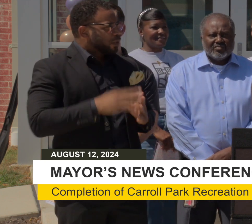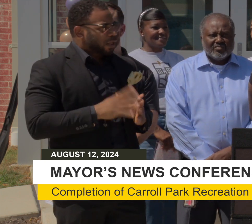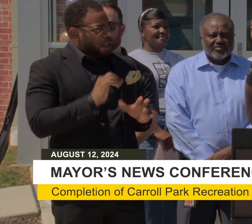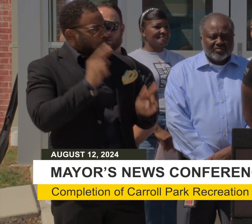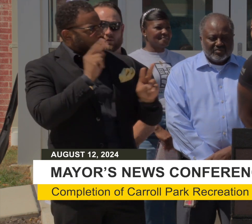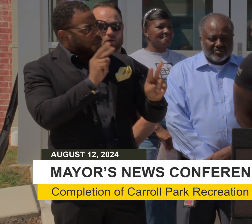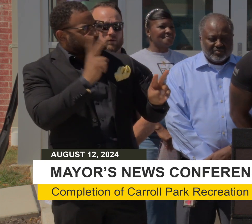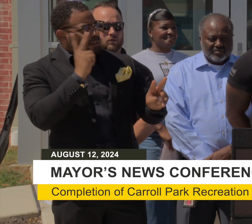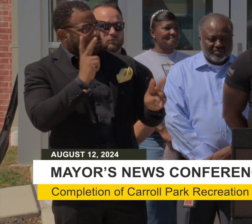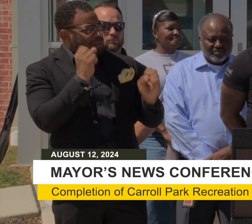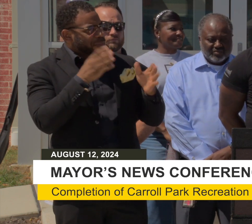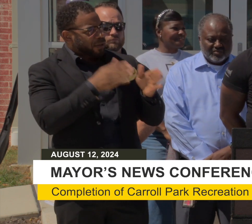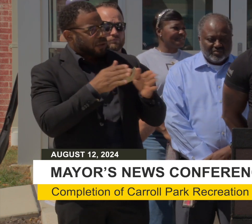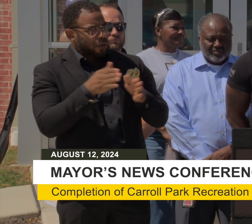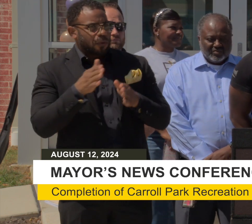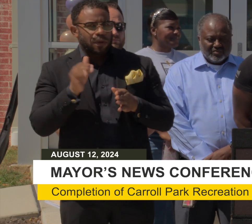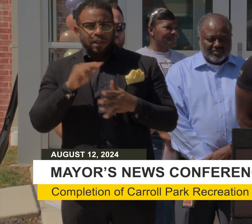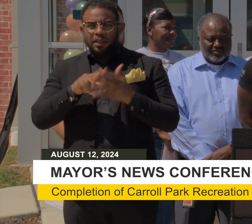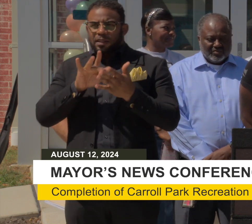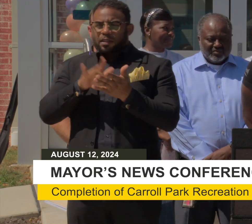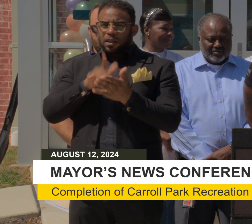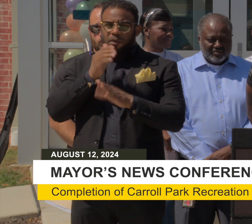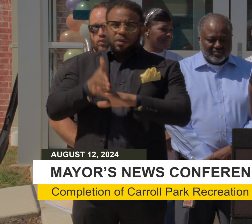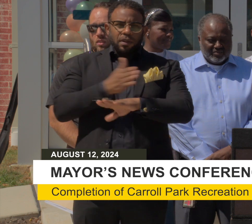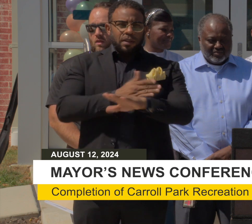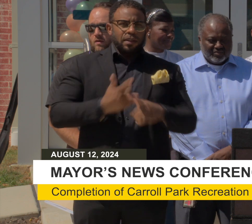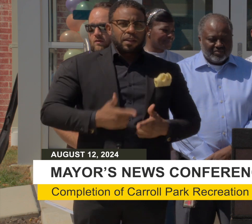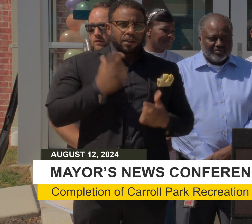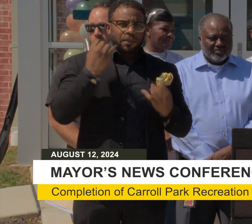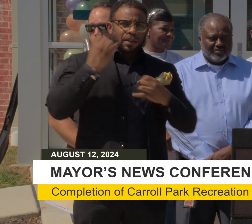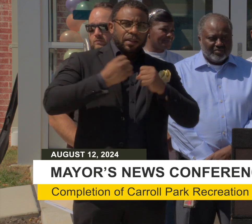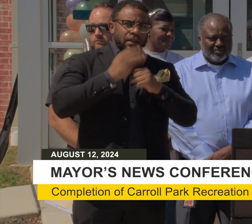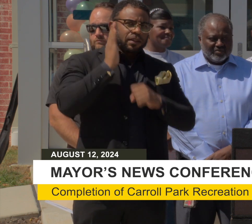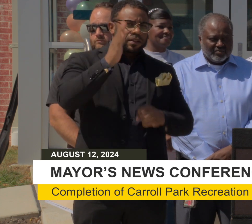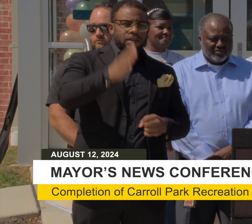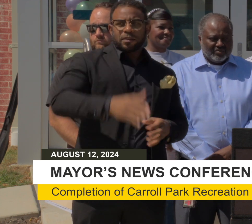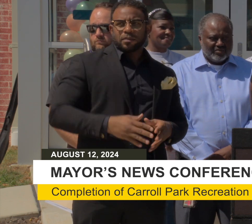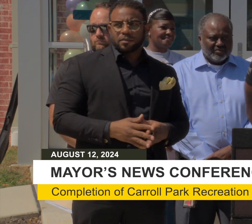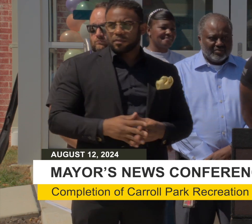look forward to seeing the many ways in which this center will enrich our lives for years to come.